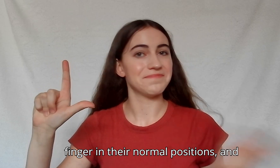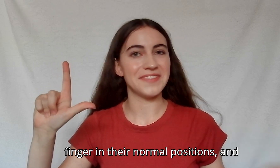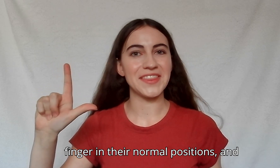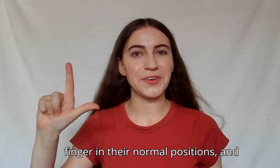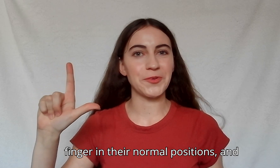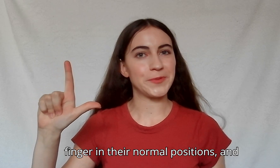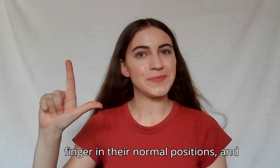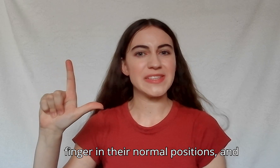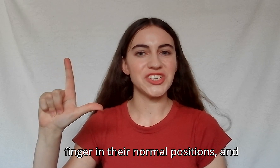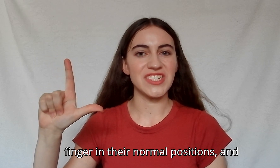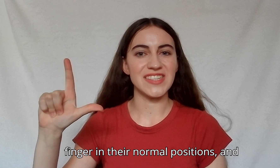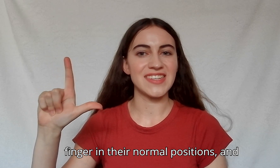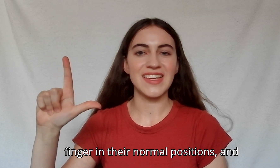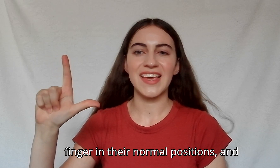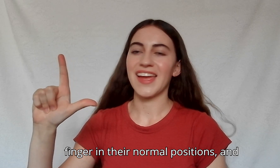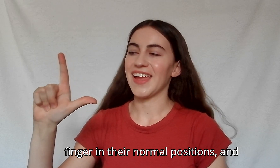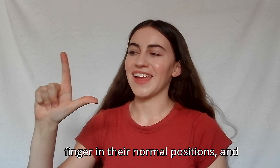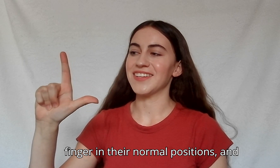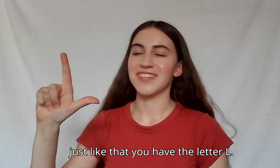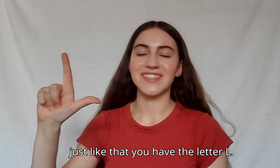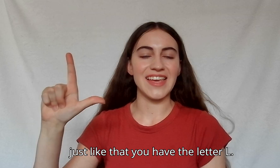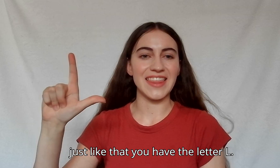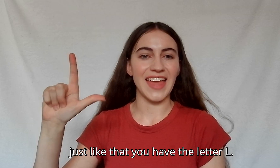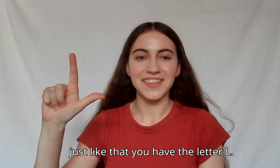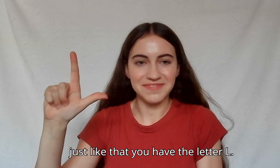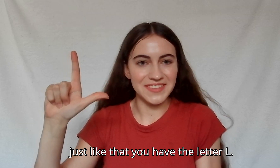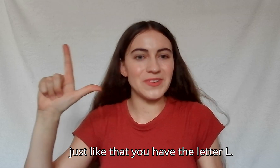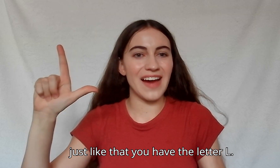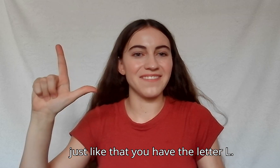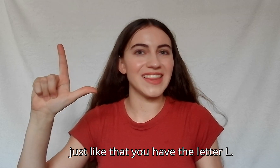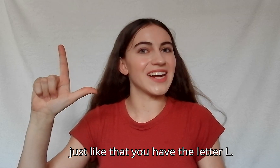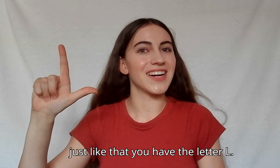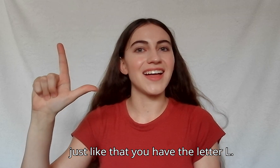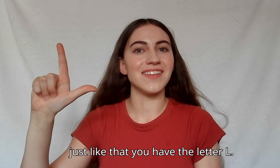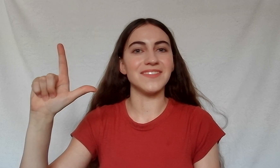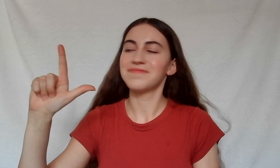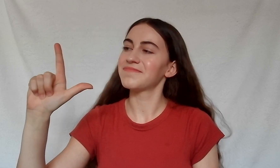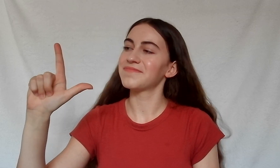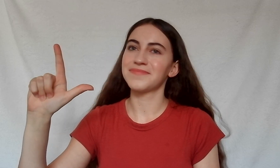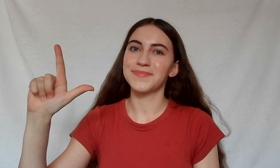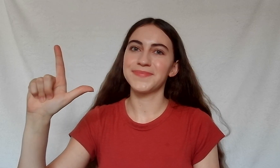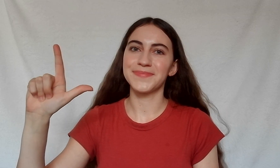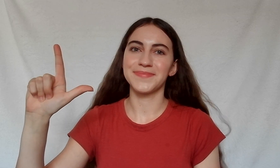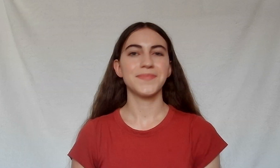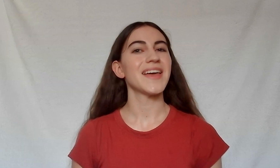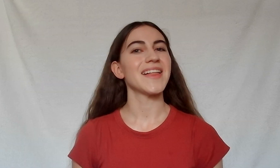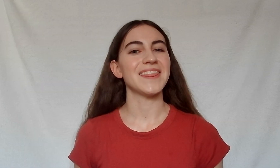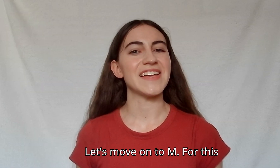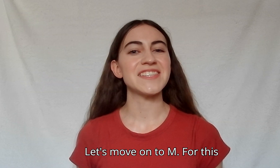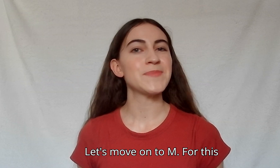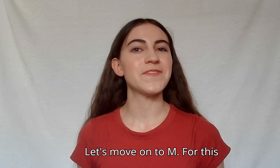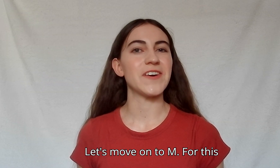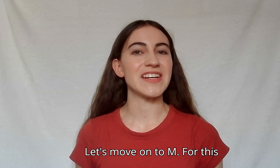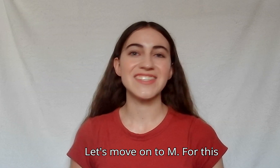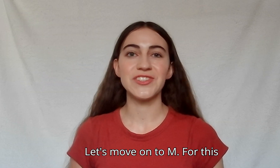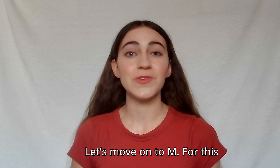in their normal positions. And just like that, you have the letter L. Let's move on to